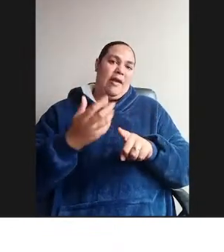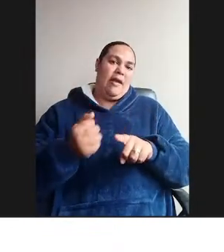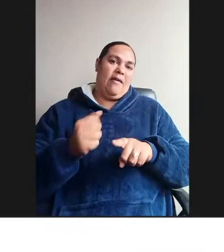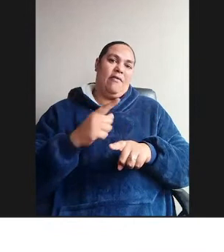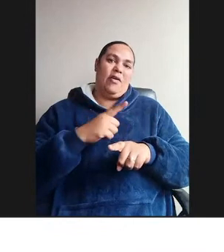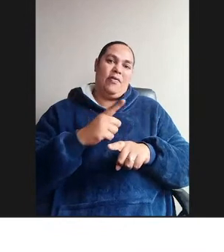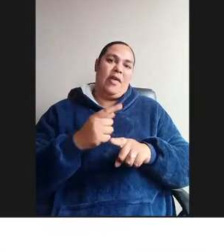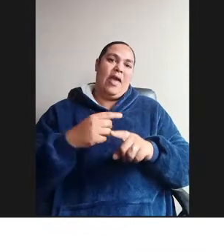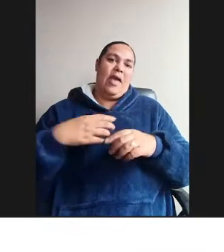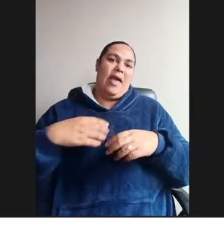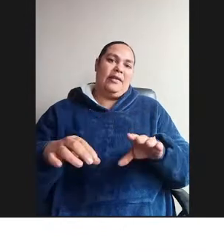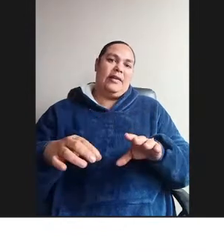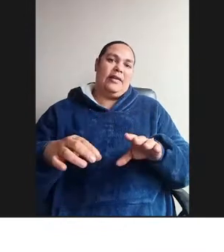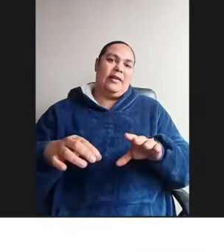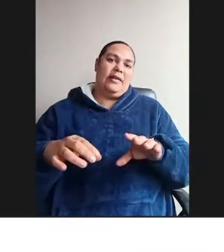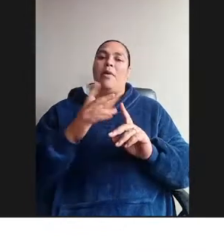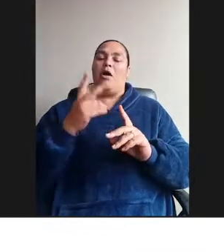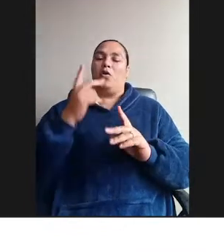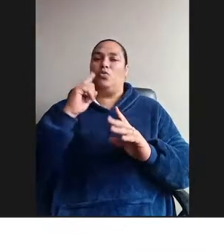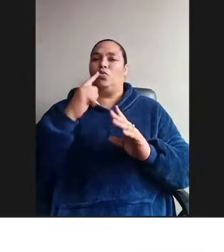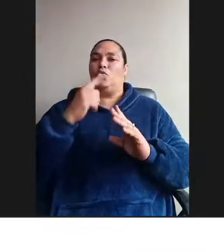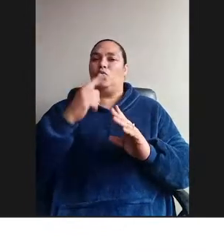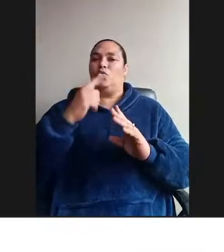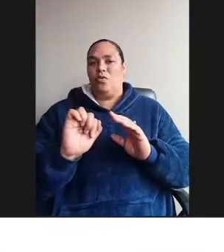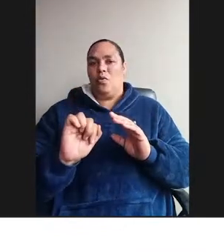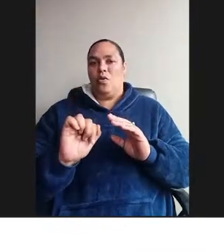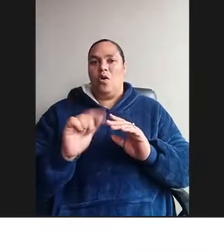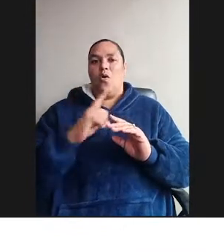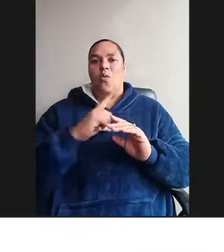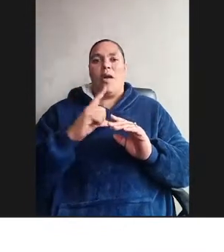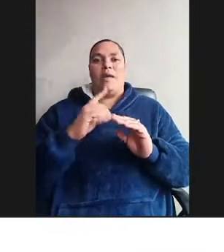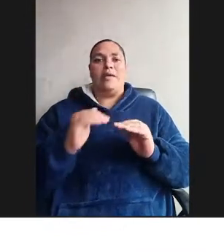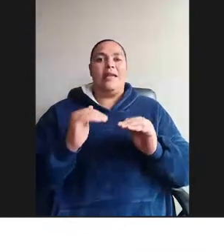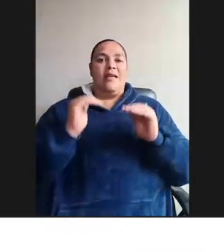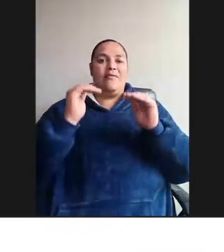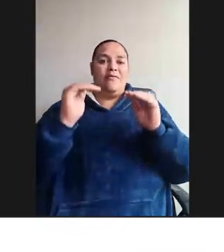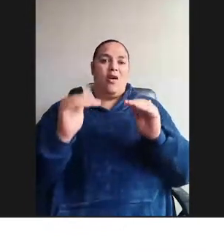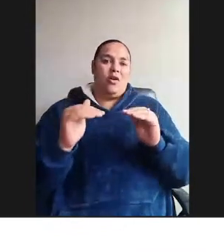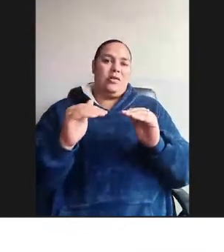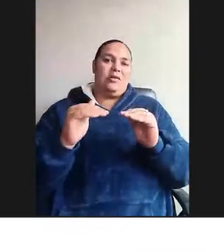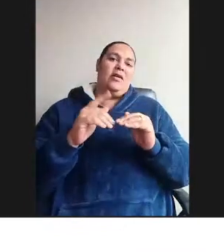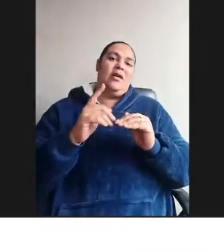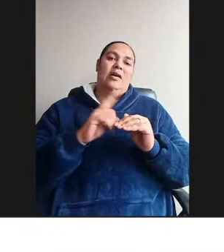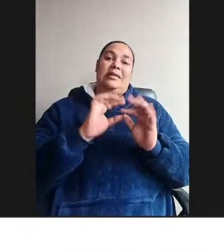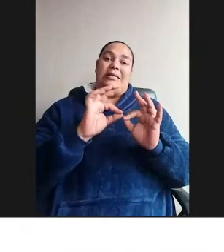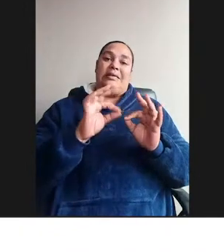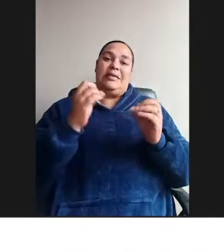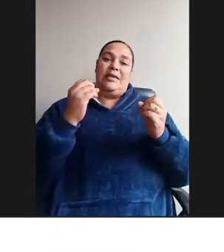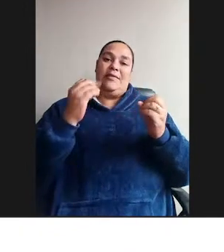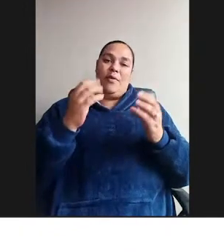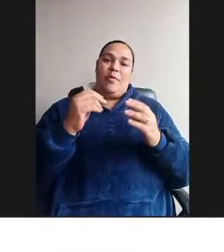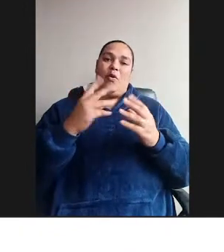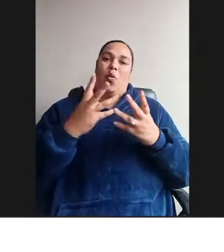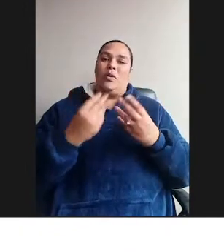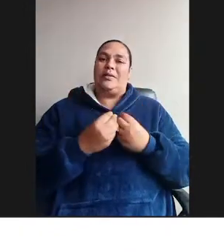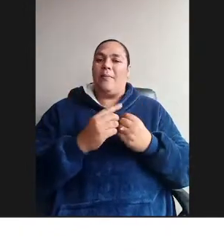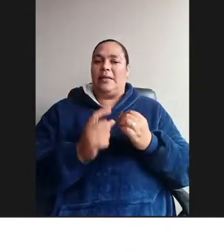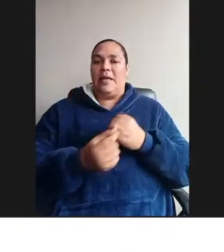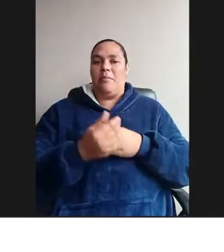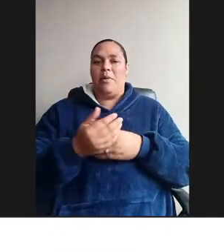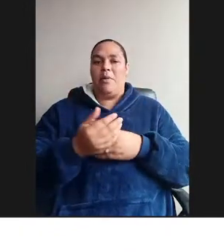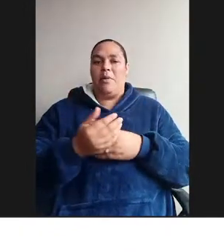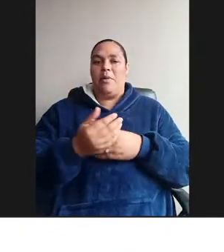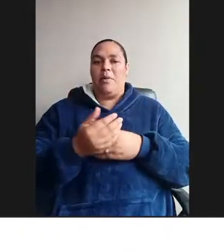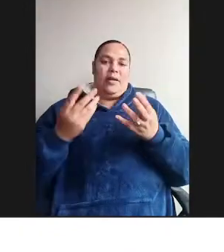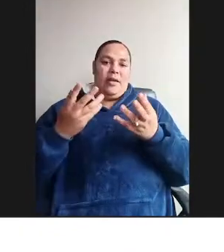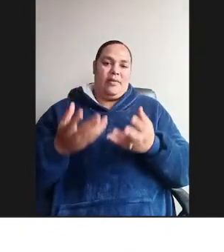and how do you check way in advance that they've got the information and something is happening before we get them? Just